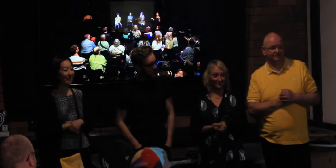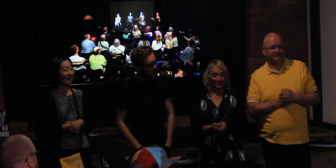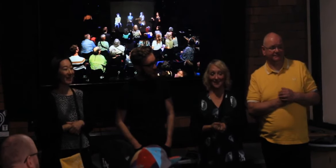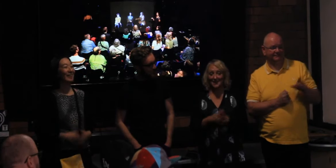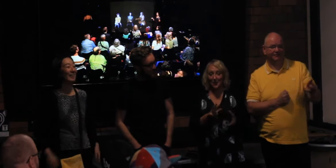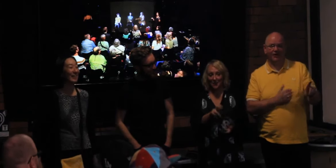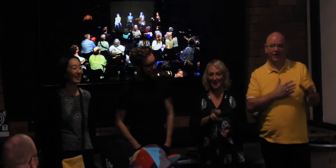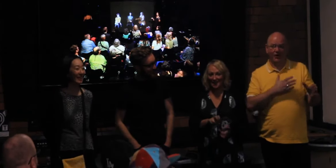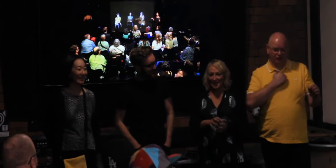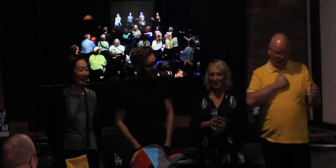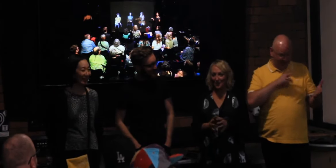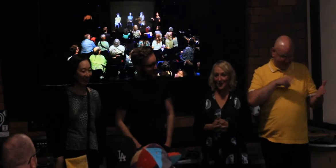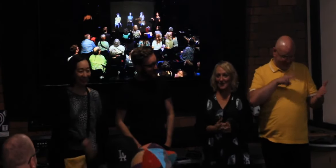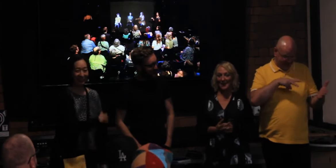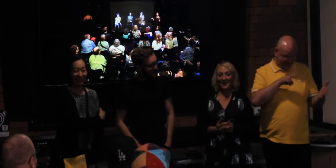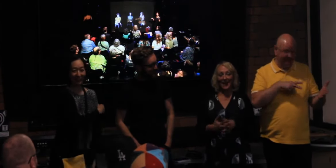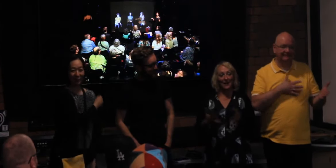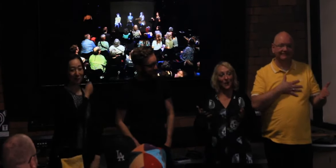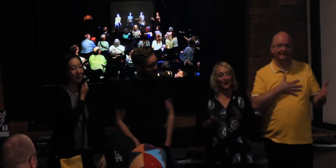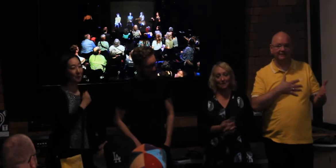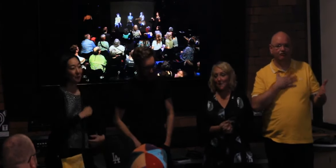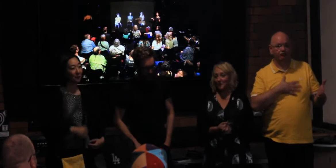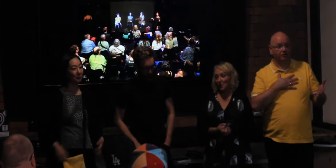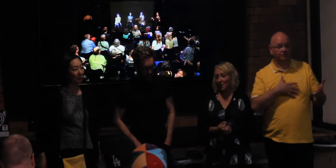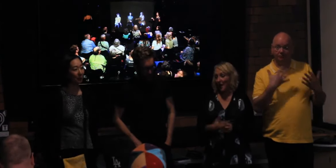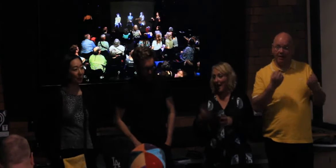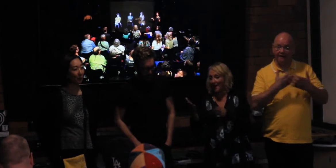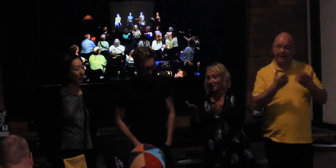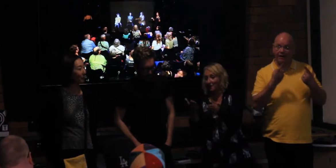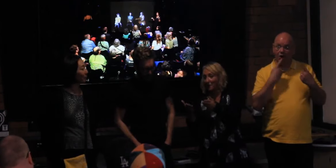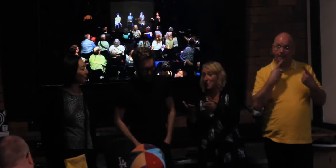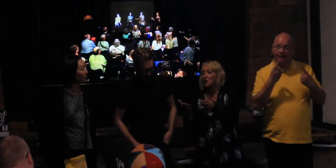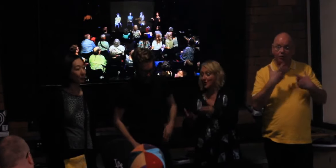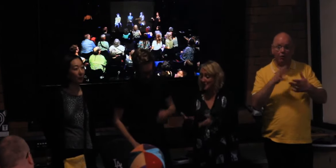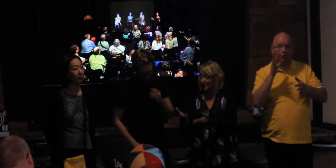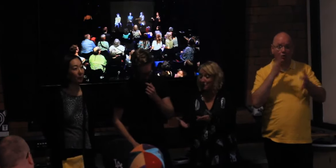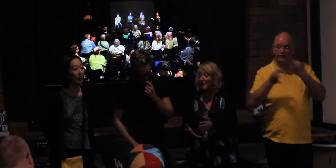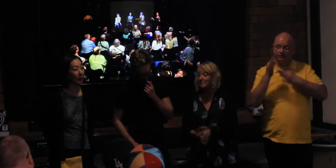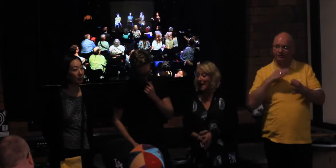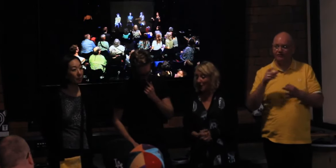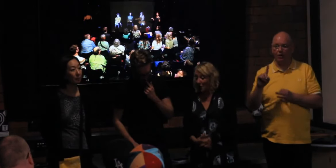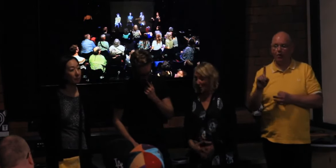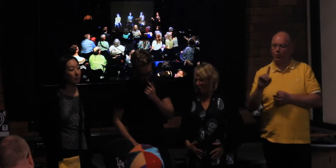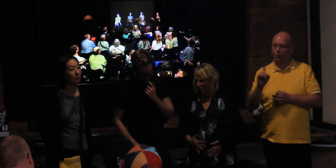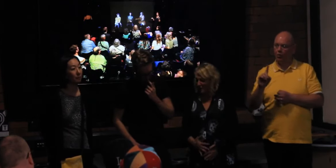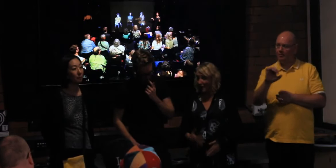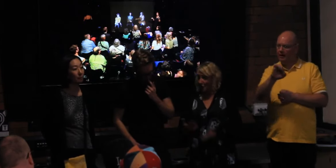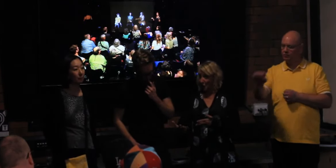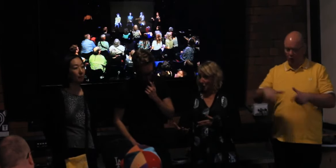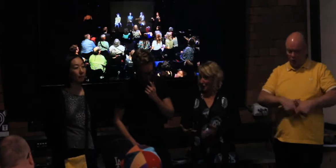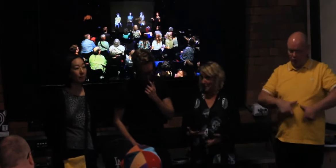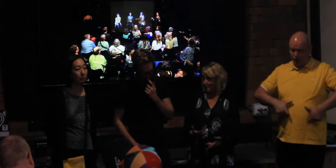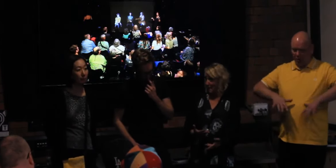Sorry, I'm looking. So, done with the question. Anyone in the room? One more. Any of Woojer, some feedback on, you